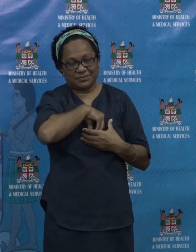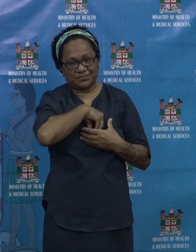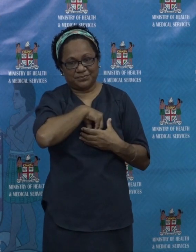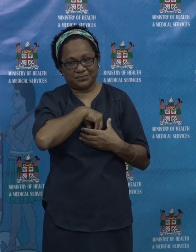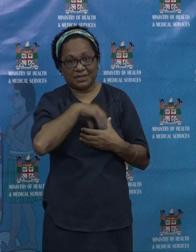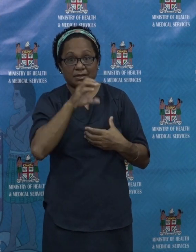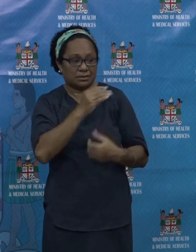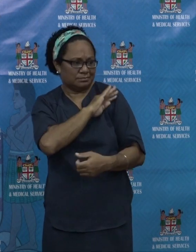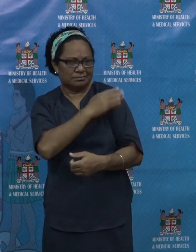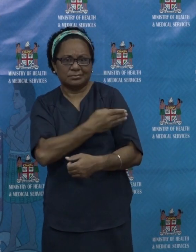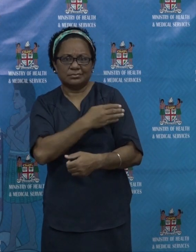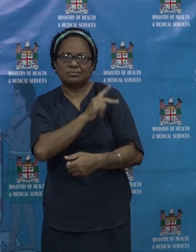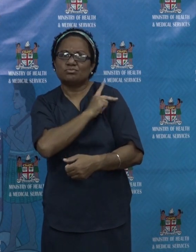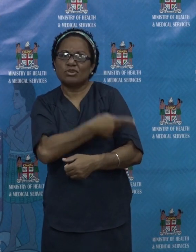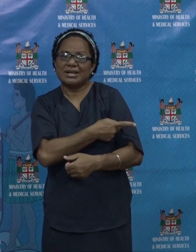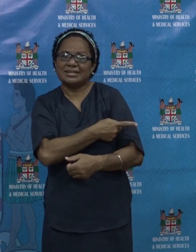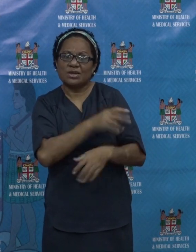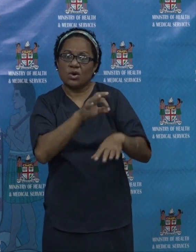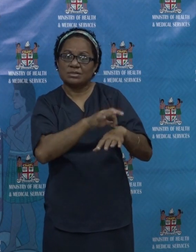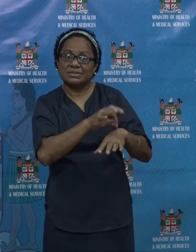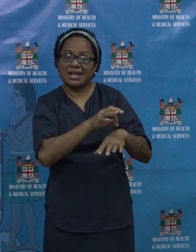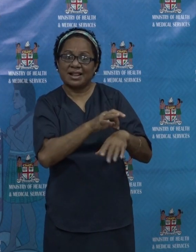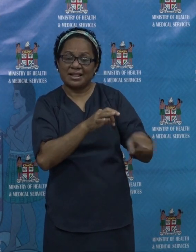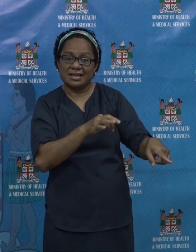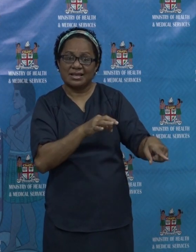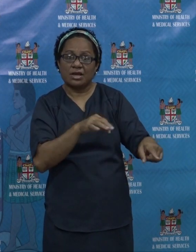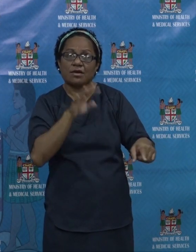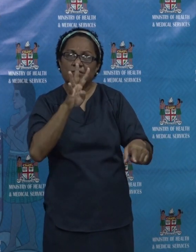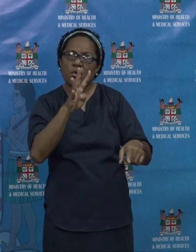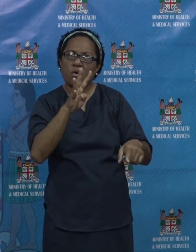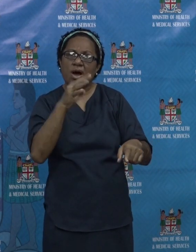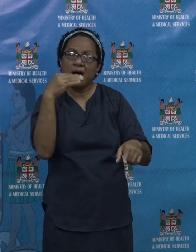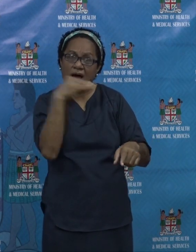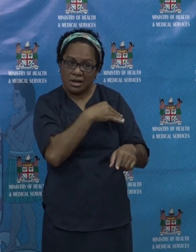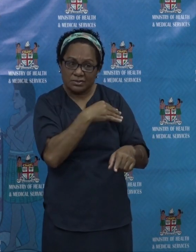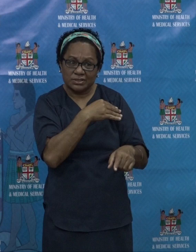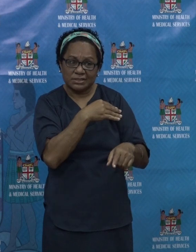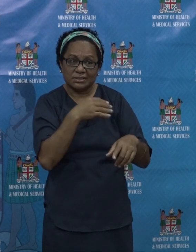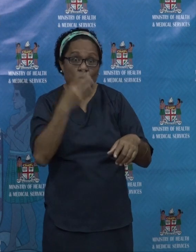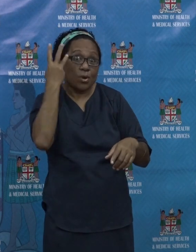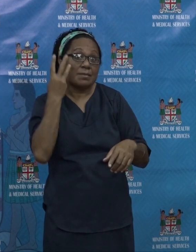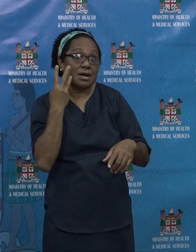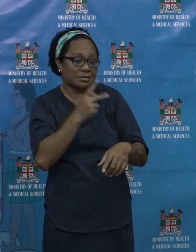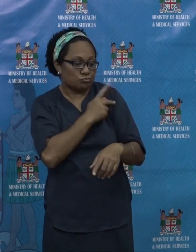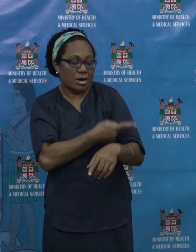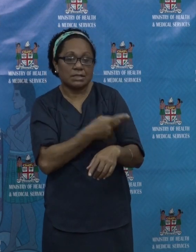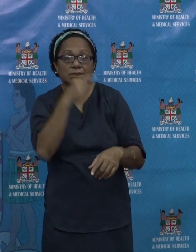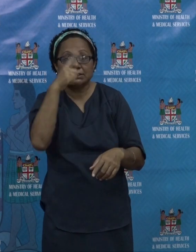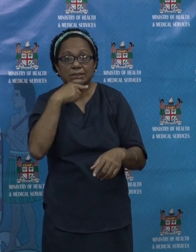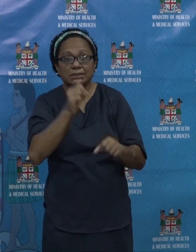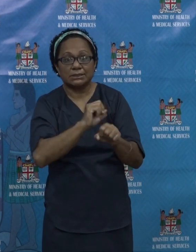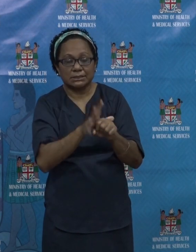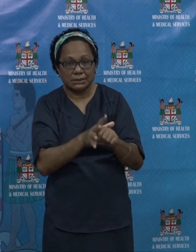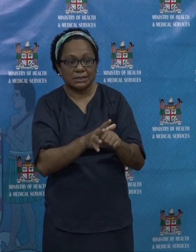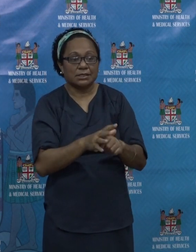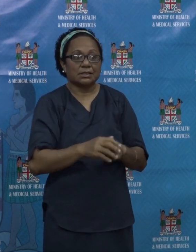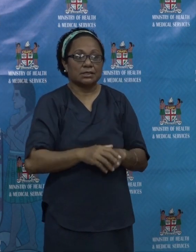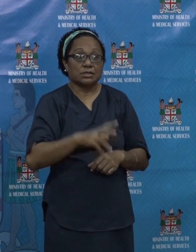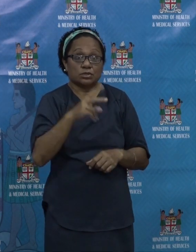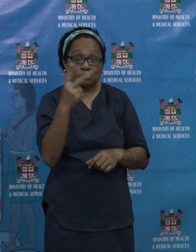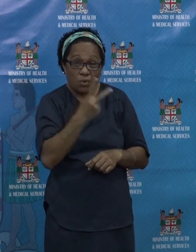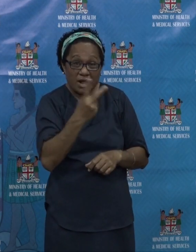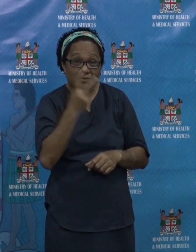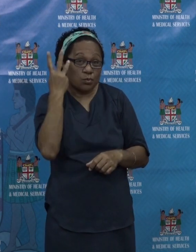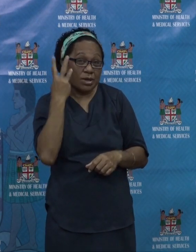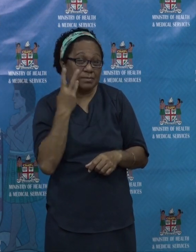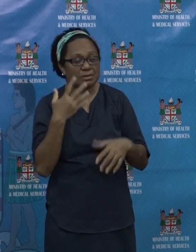The maternity unit of CWM have seen close to 400 cases of COVID-19 admissions since June, with 12 of the cases reaching a severe stages